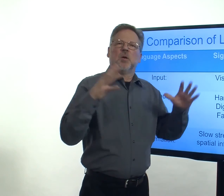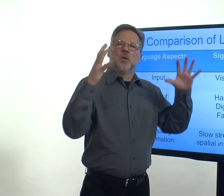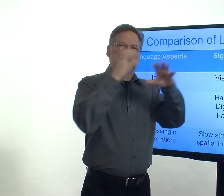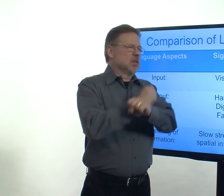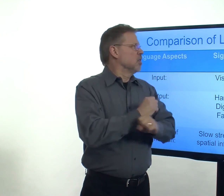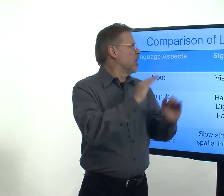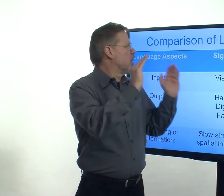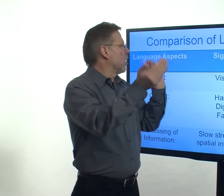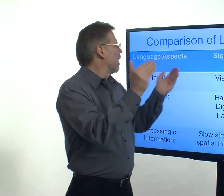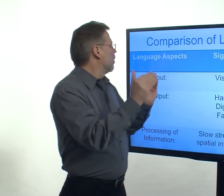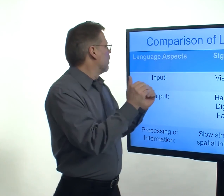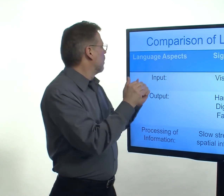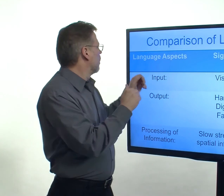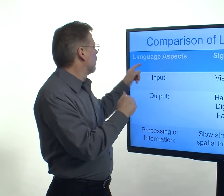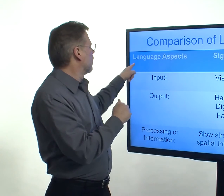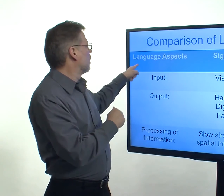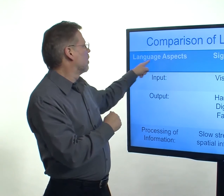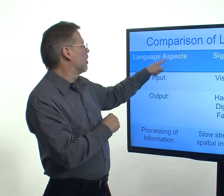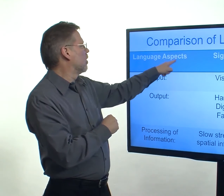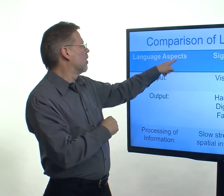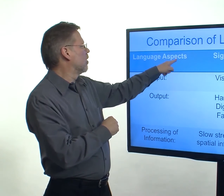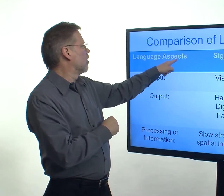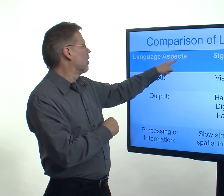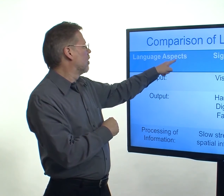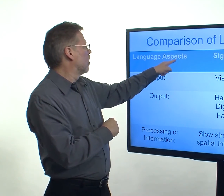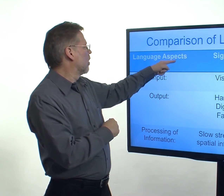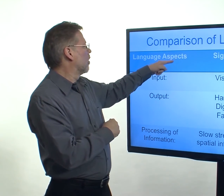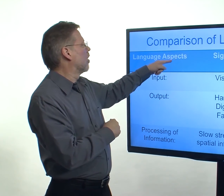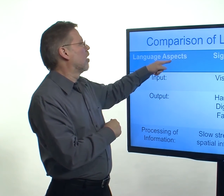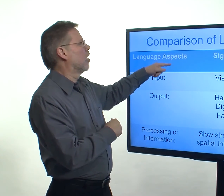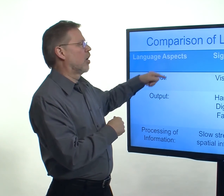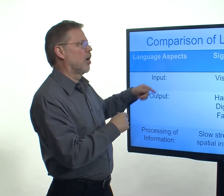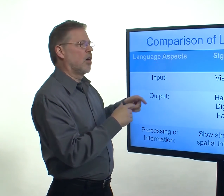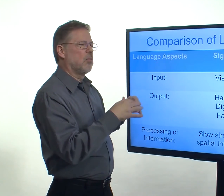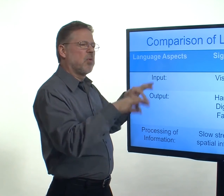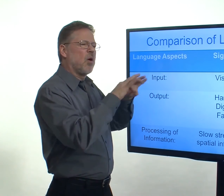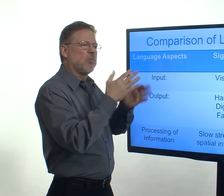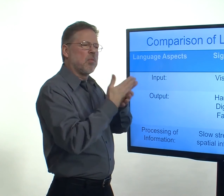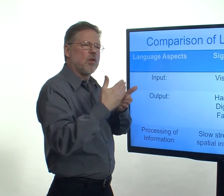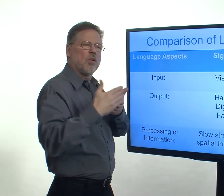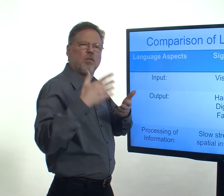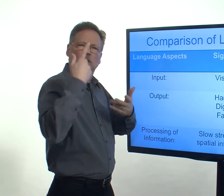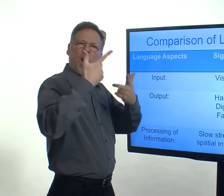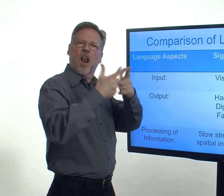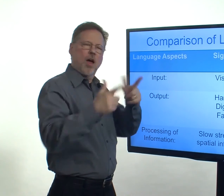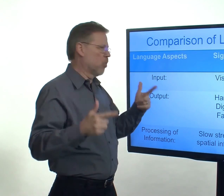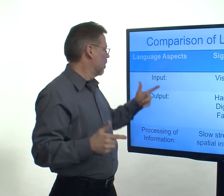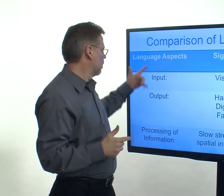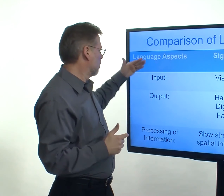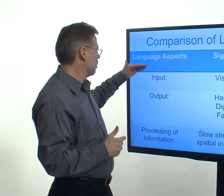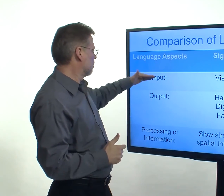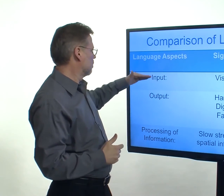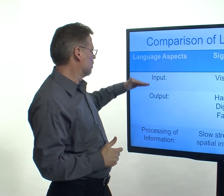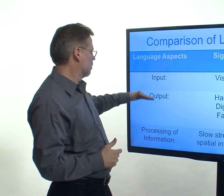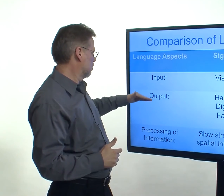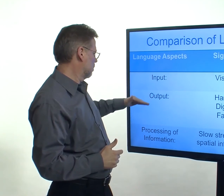Now lastly, I'll summarize this comparison of language aspects. These are essential properties of language.